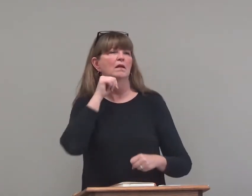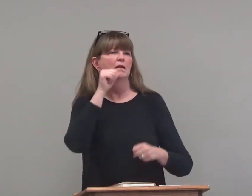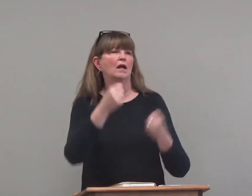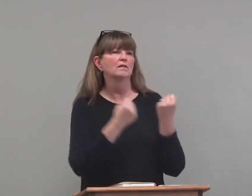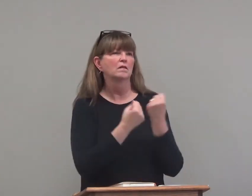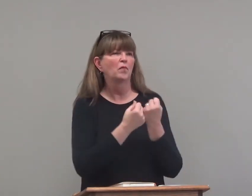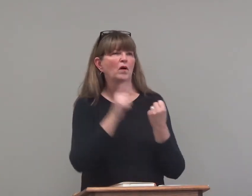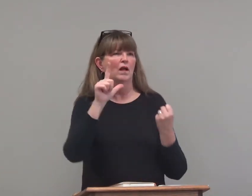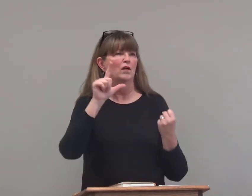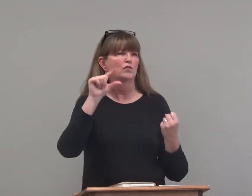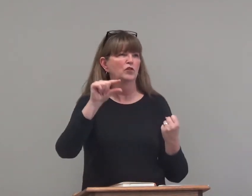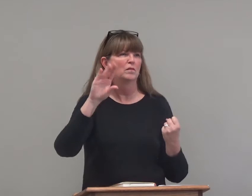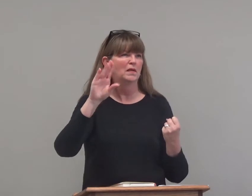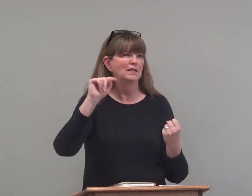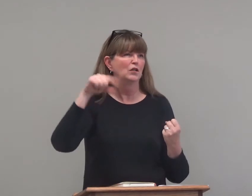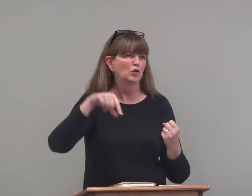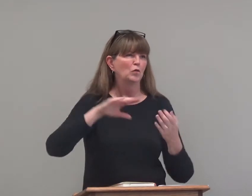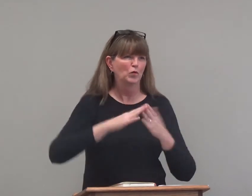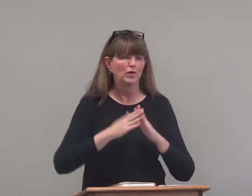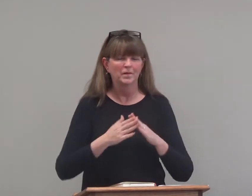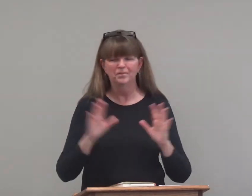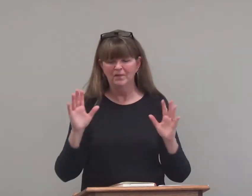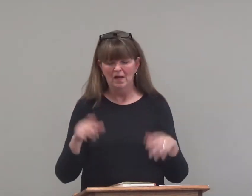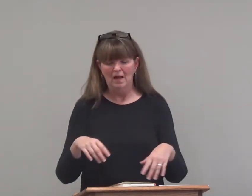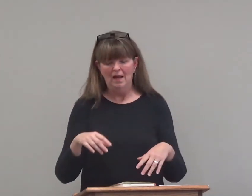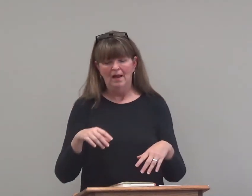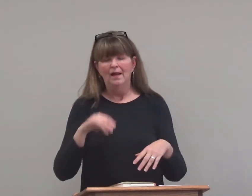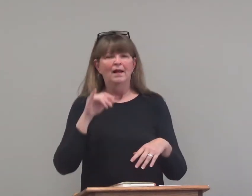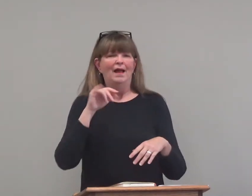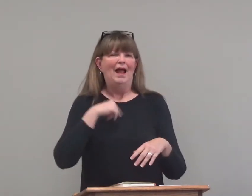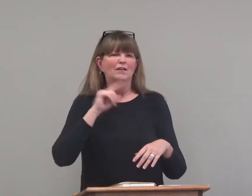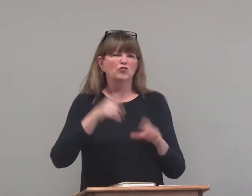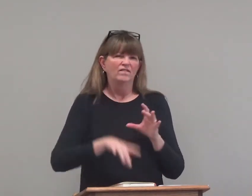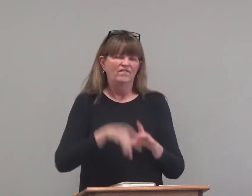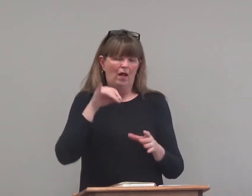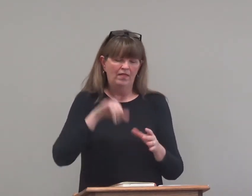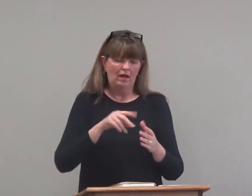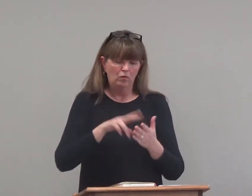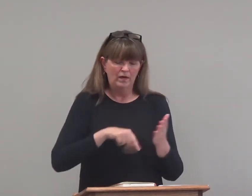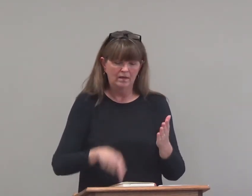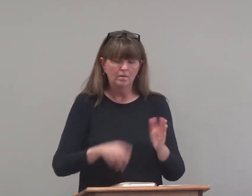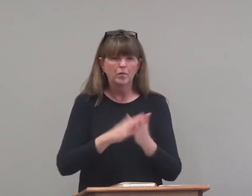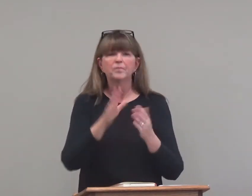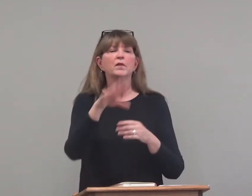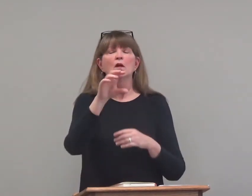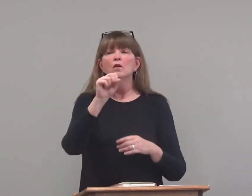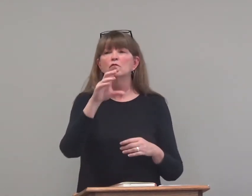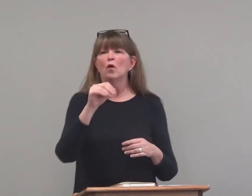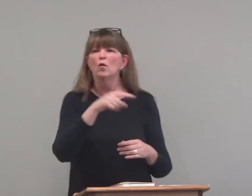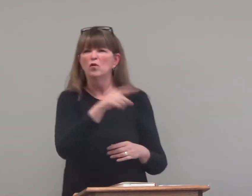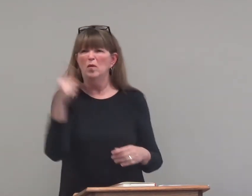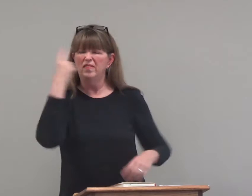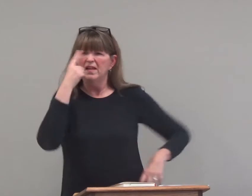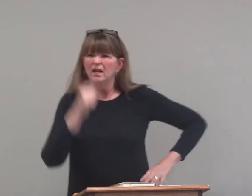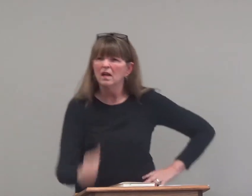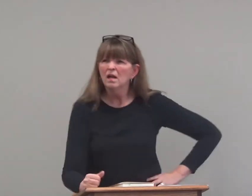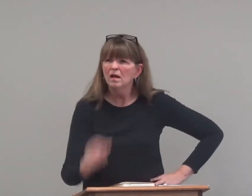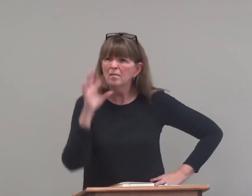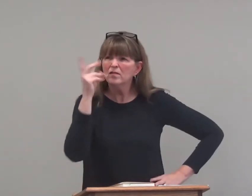took her credentials away because they were not in support of the LGBTQ community. Anyway, I found that out when I read the book. So